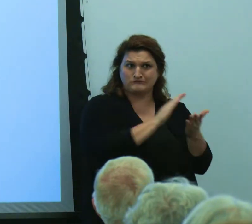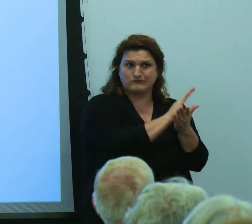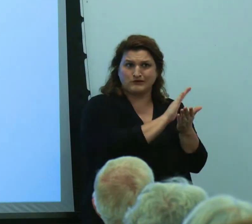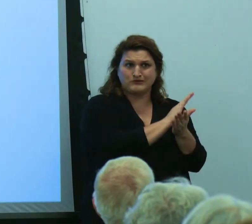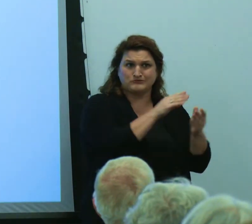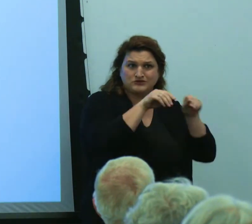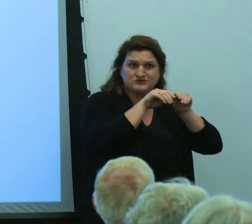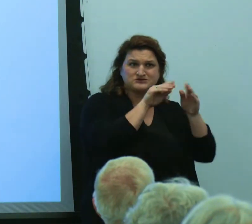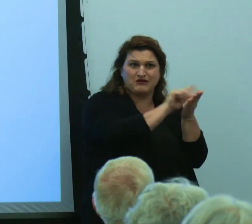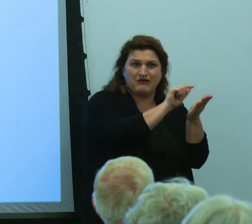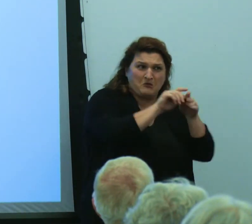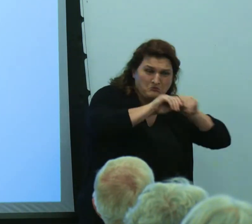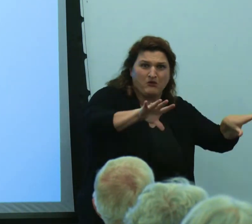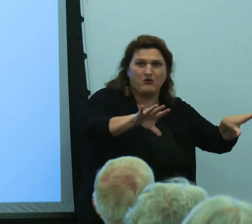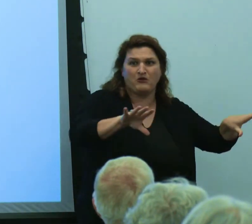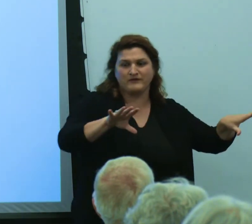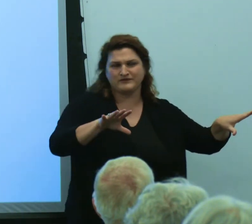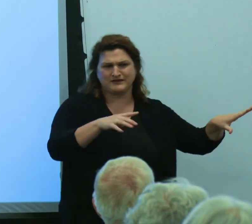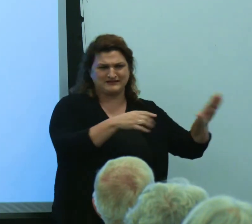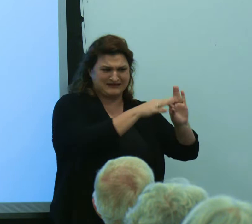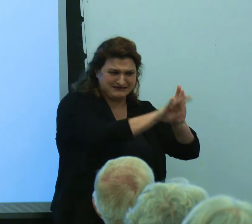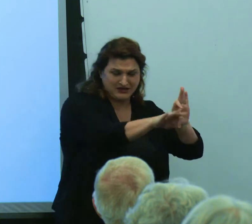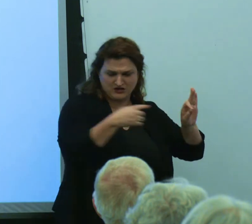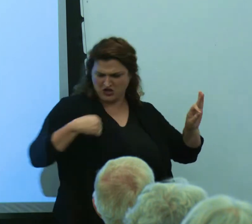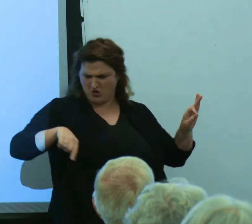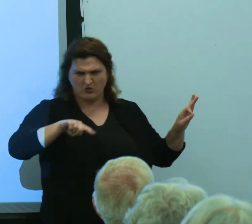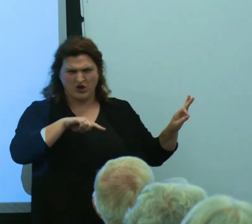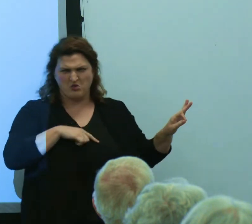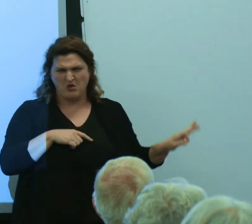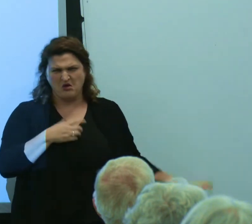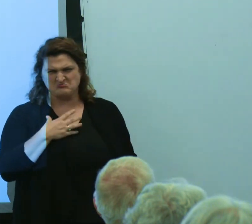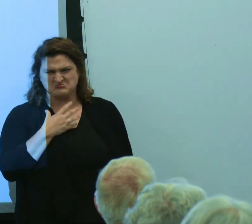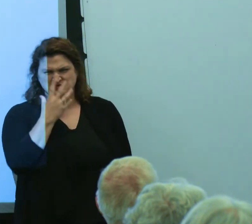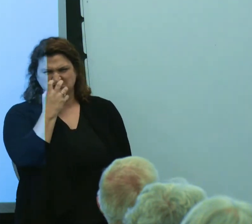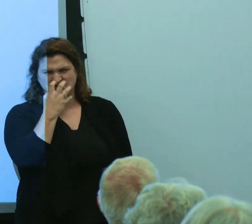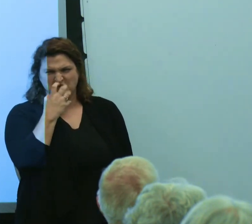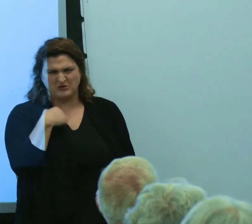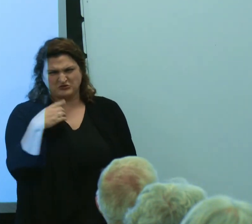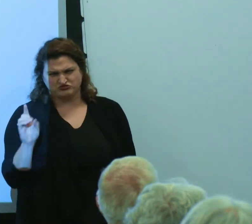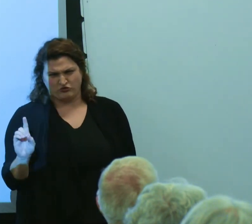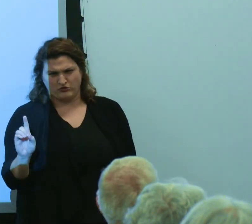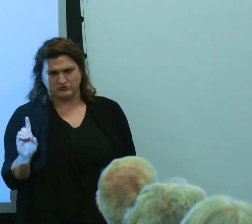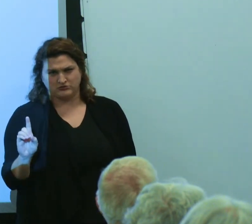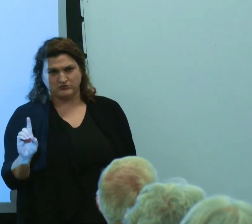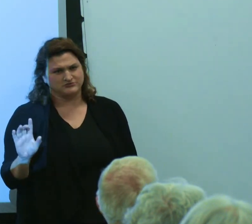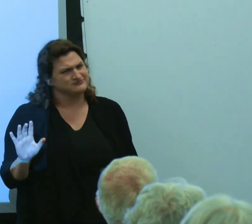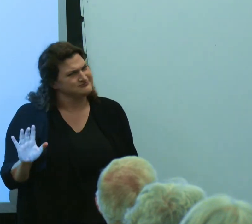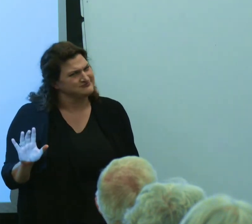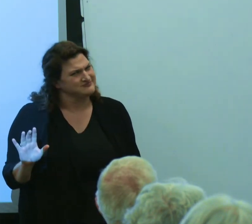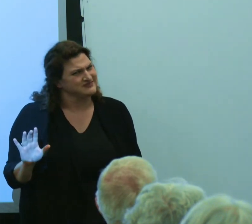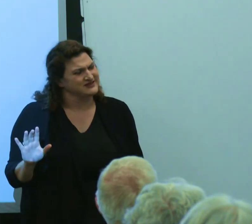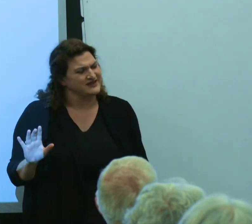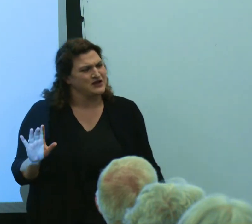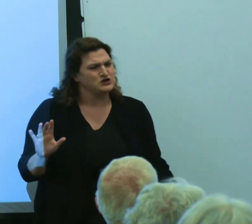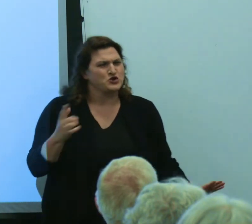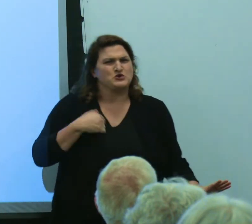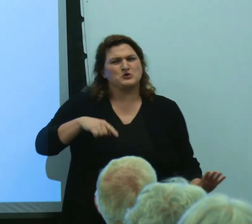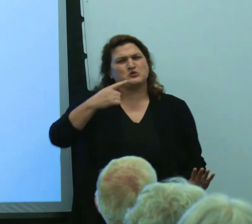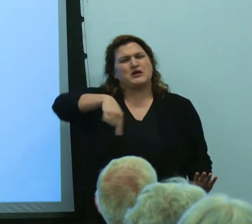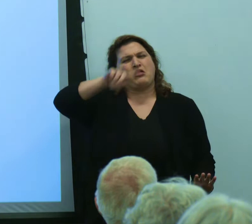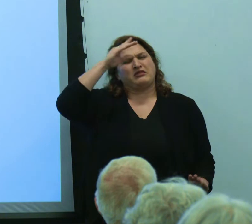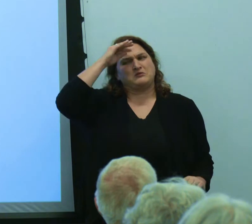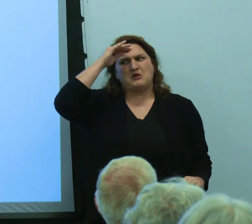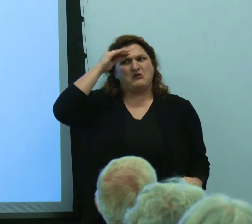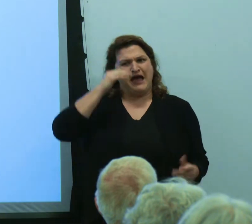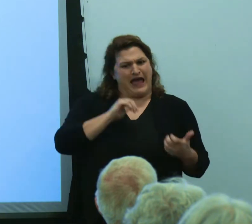said that we were just disgruntled Democrats. So as we think about, well,